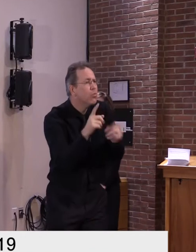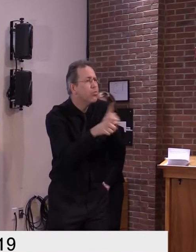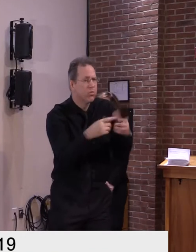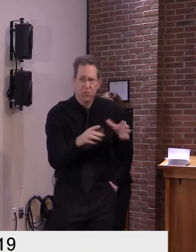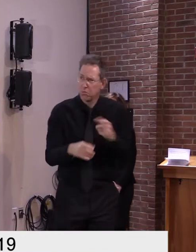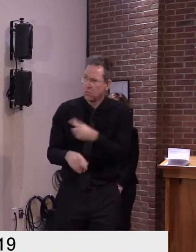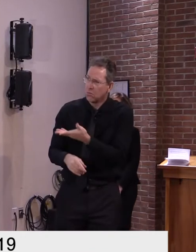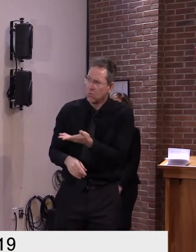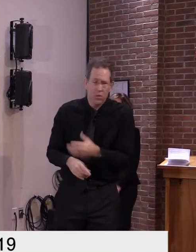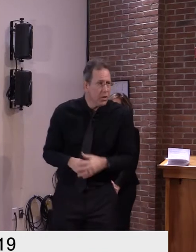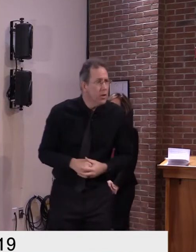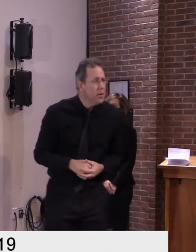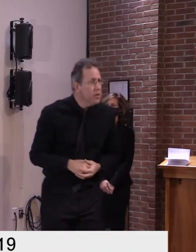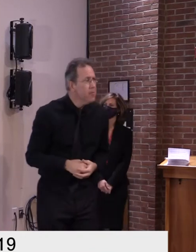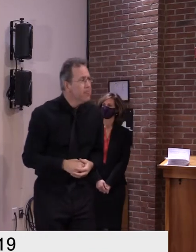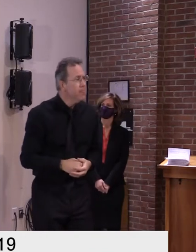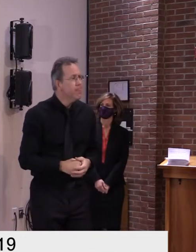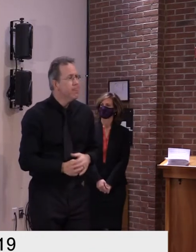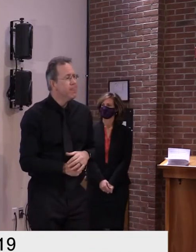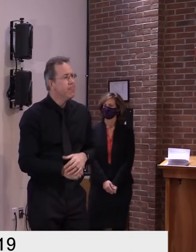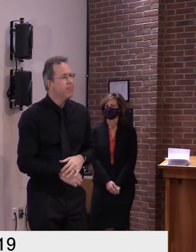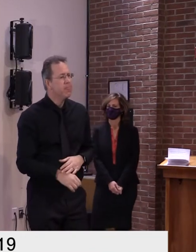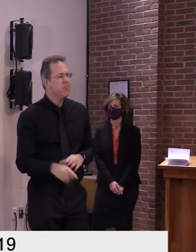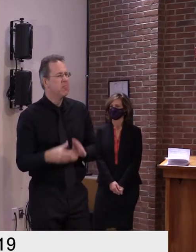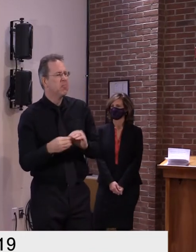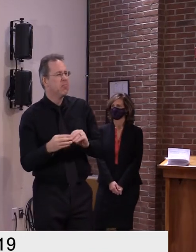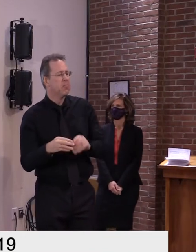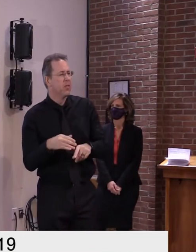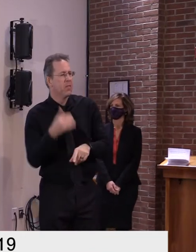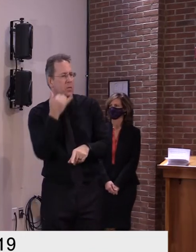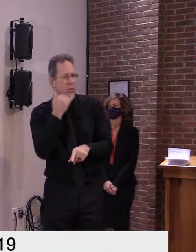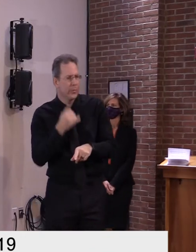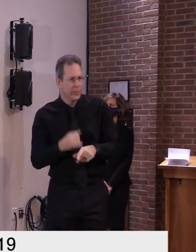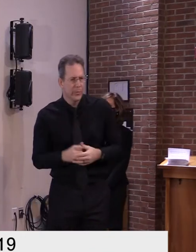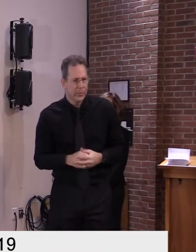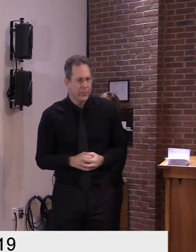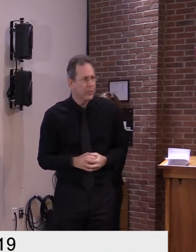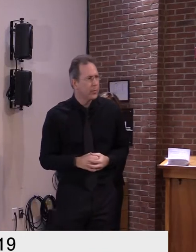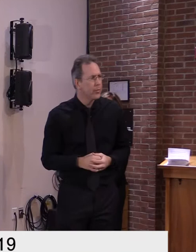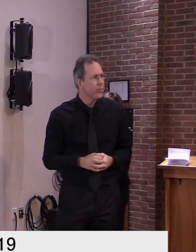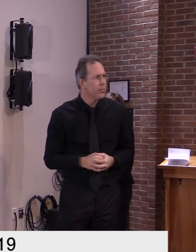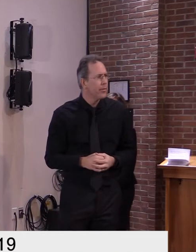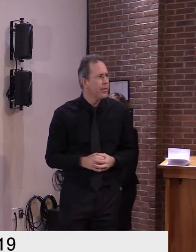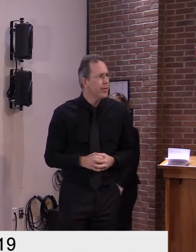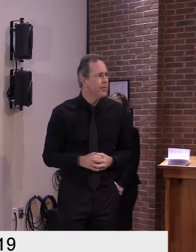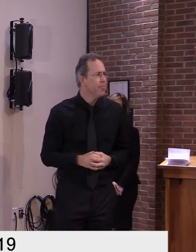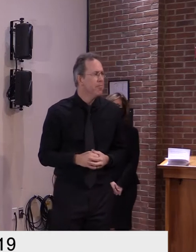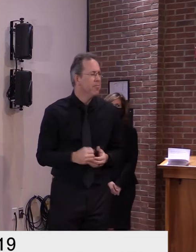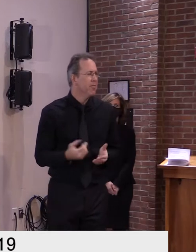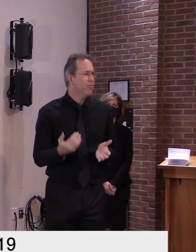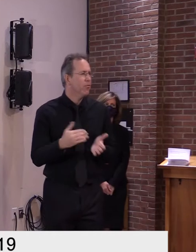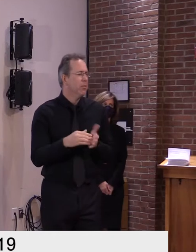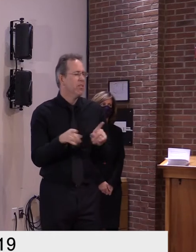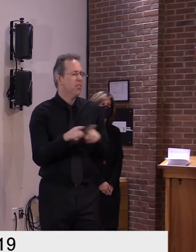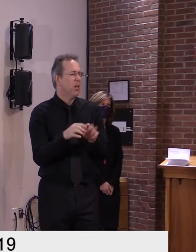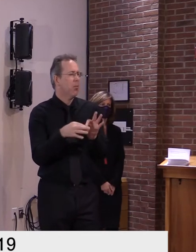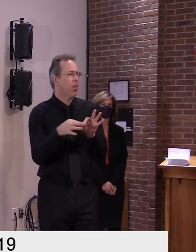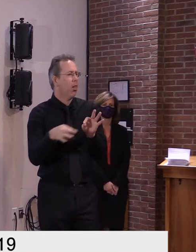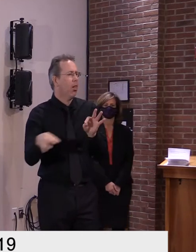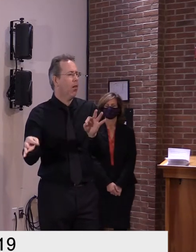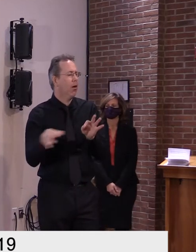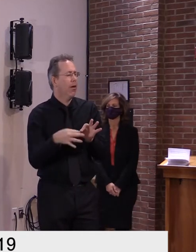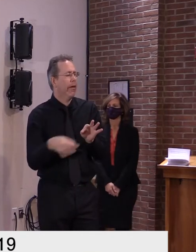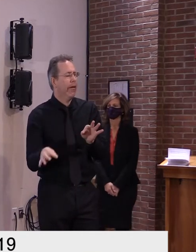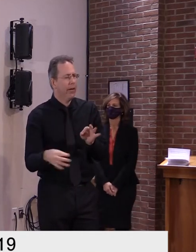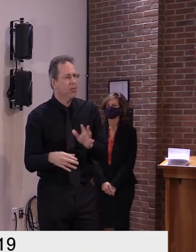have on them or their families, coworkers, whatever, what the impact on the community is? Also,